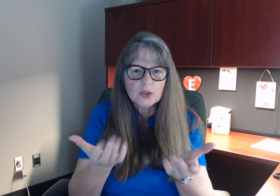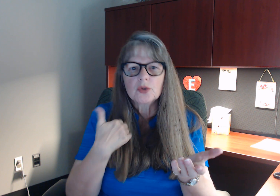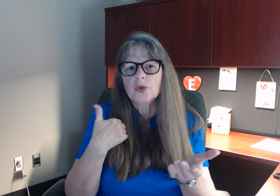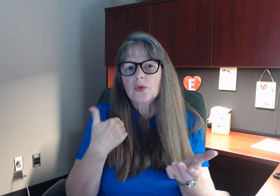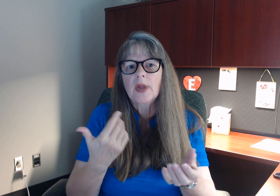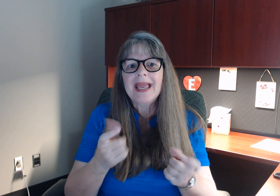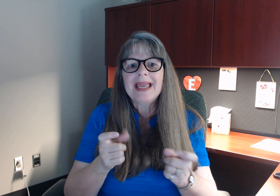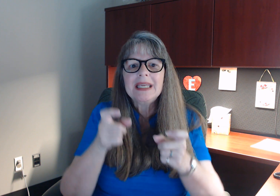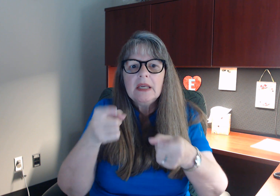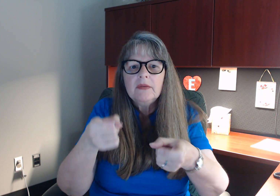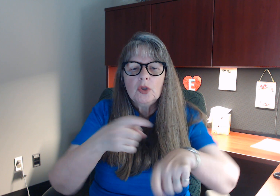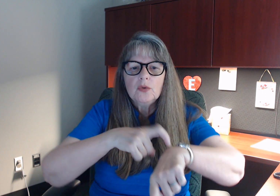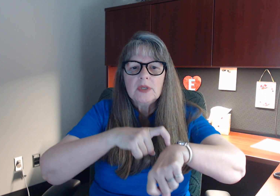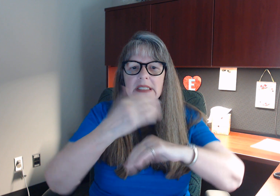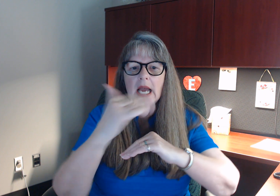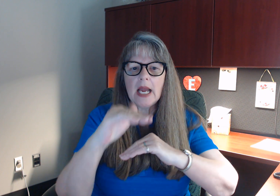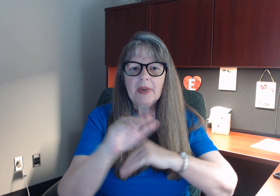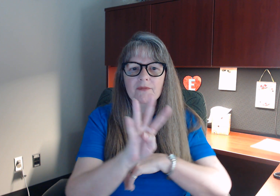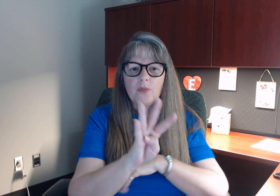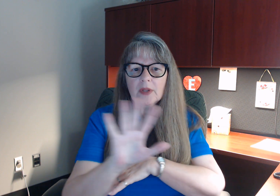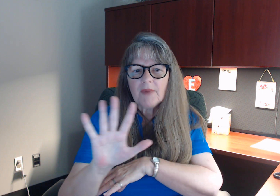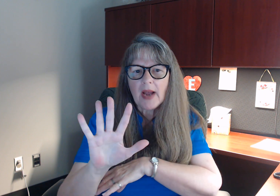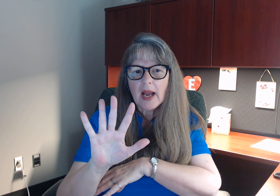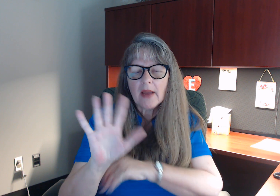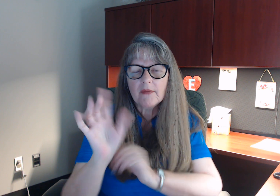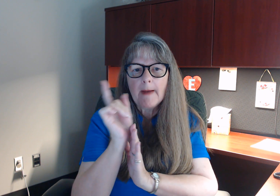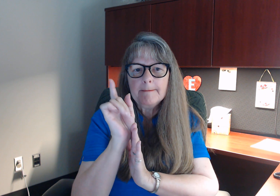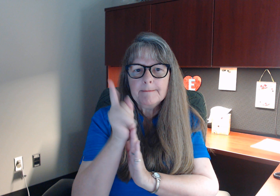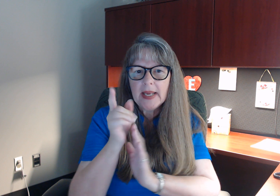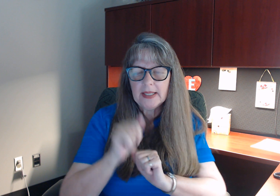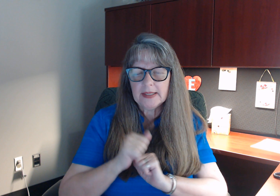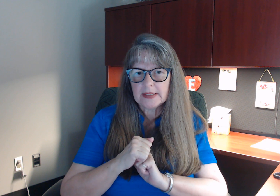so they're giving you this time, like 45 minutes.